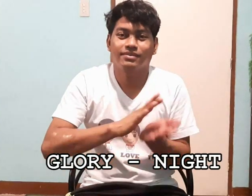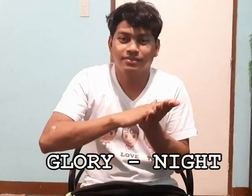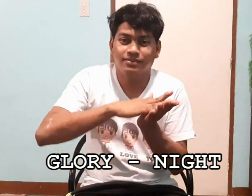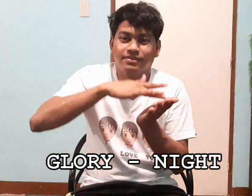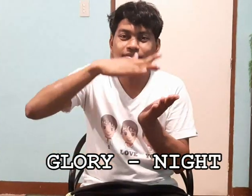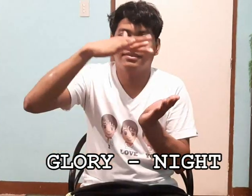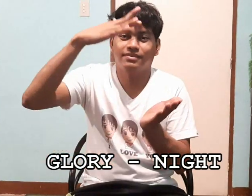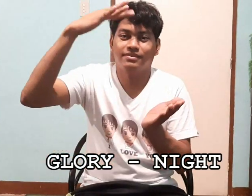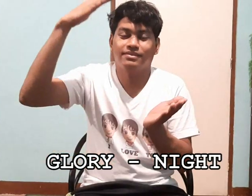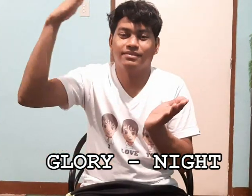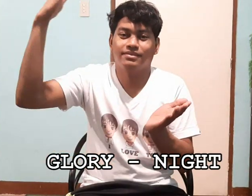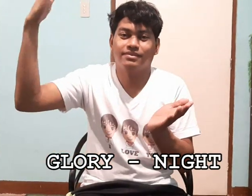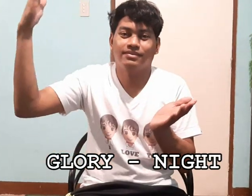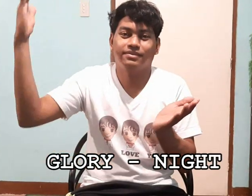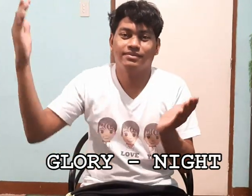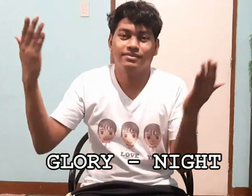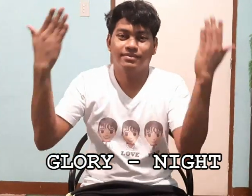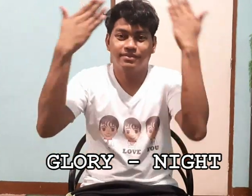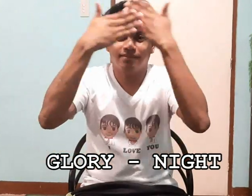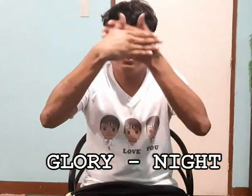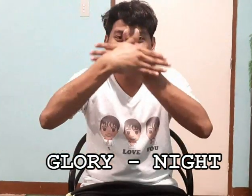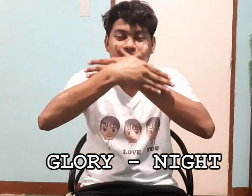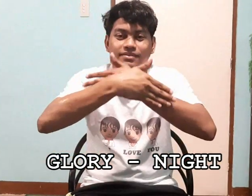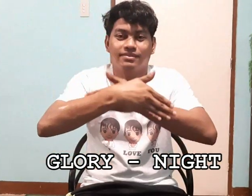Oh, what a glorious night